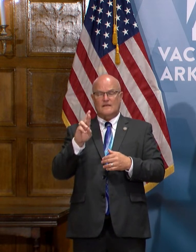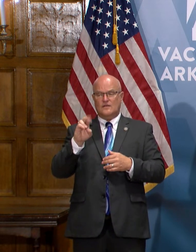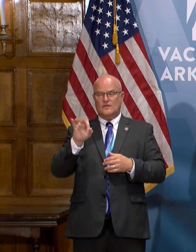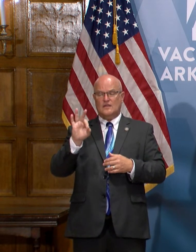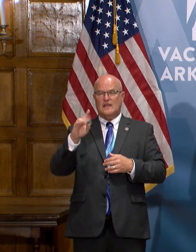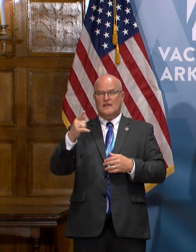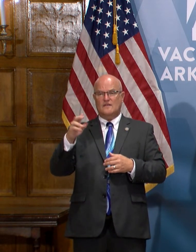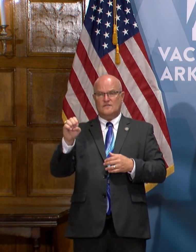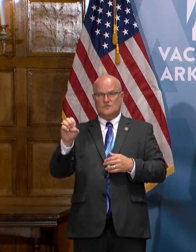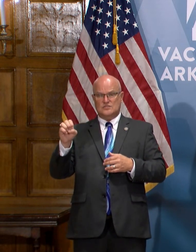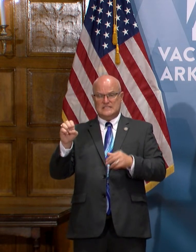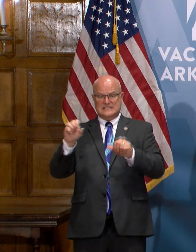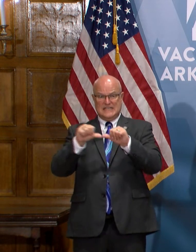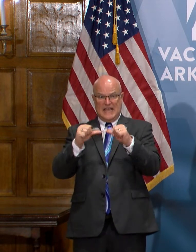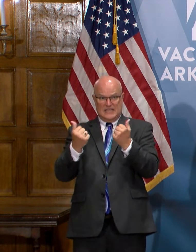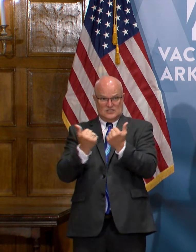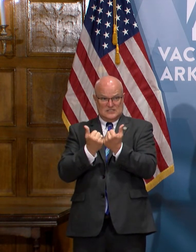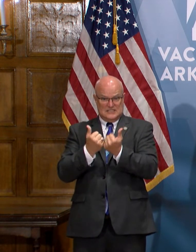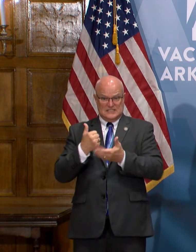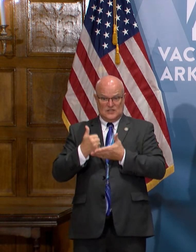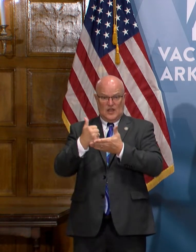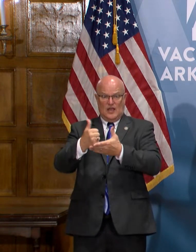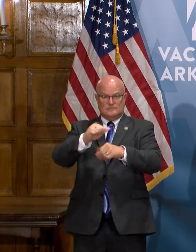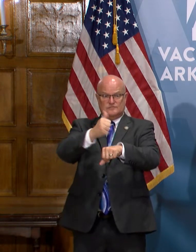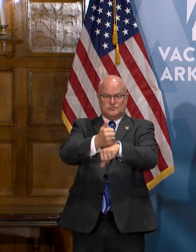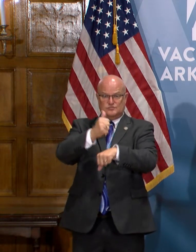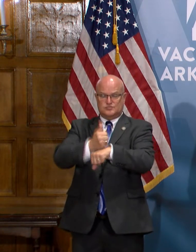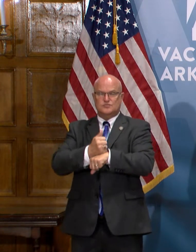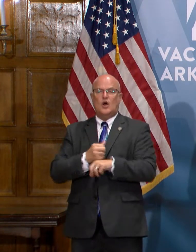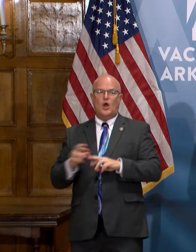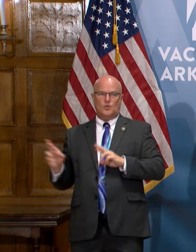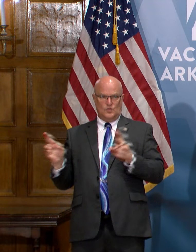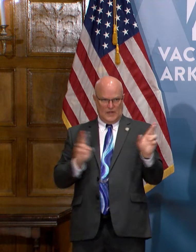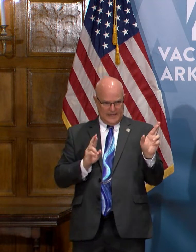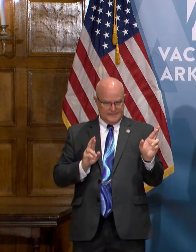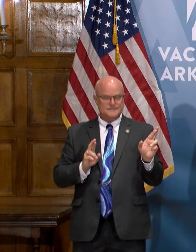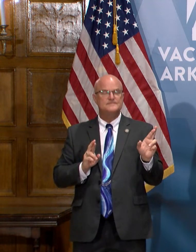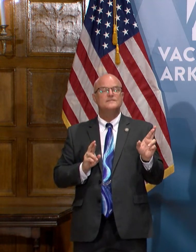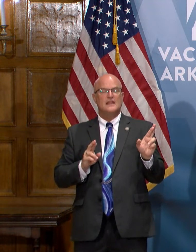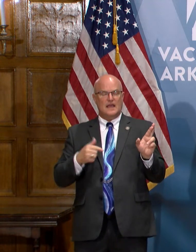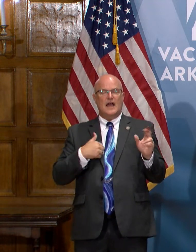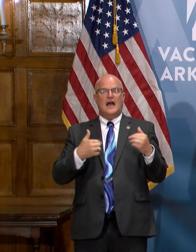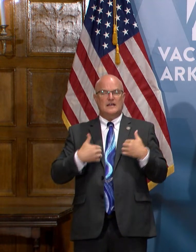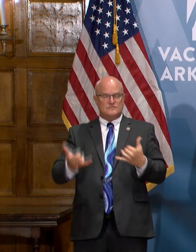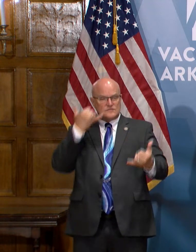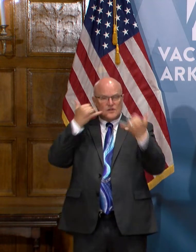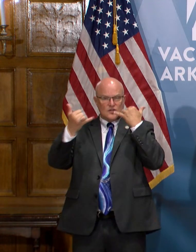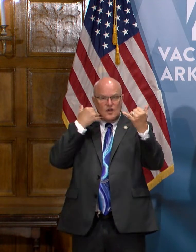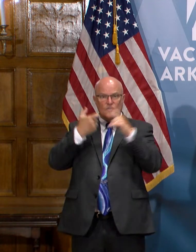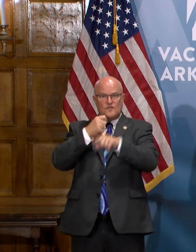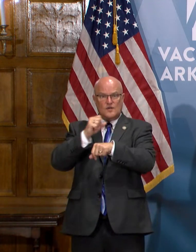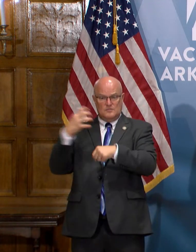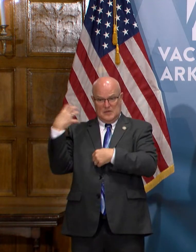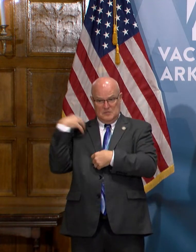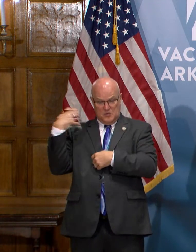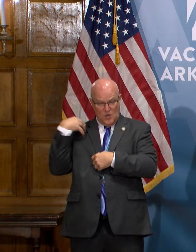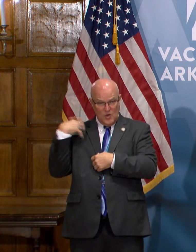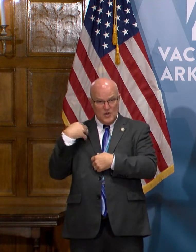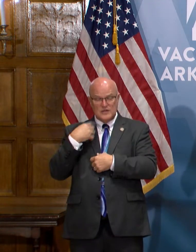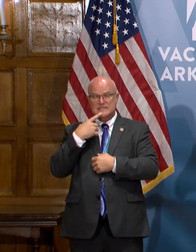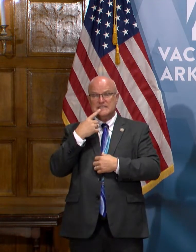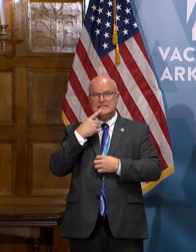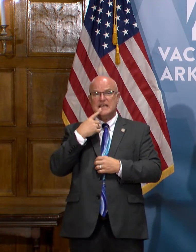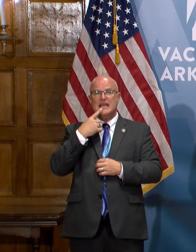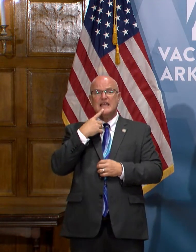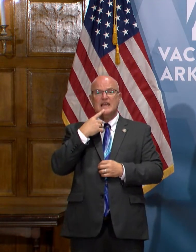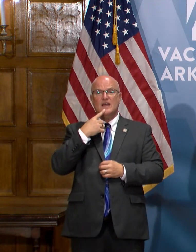refugee resettlement agencies are working to be ready for them. I've had calls from employers that